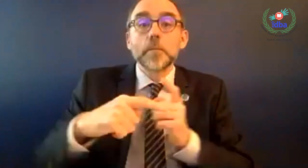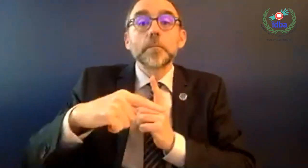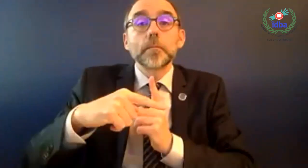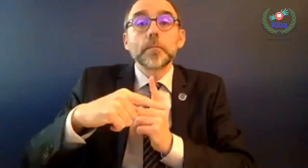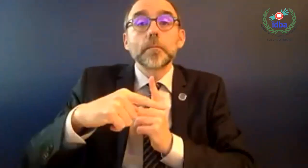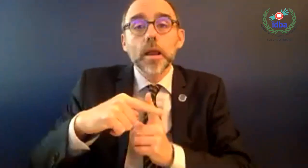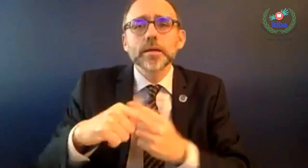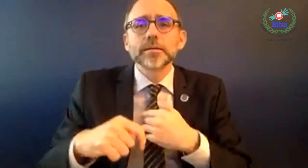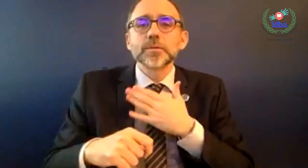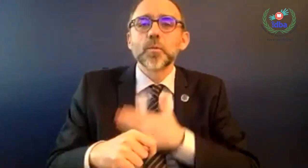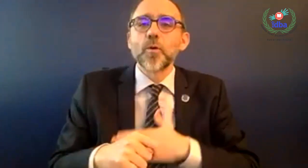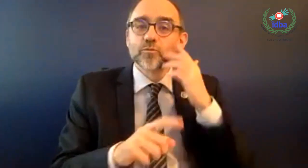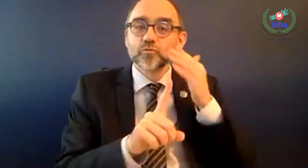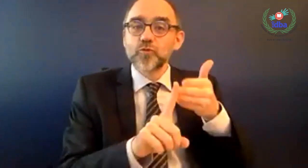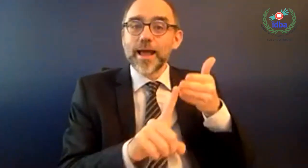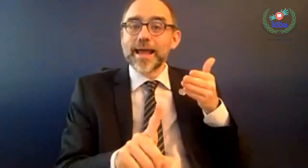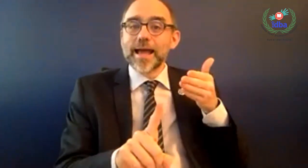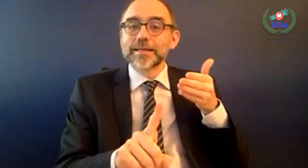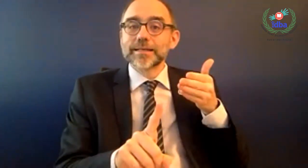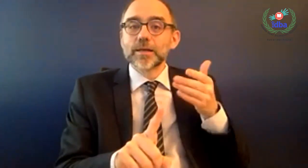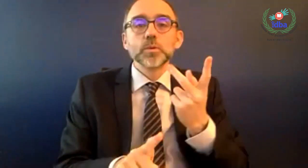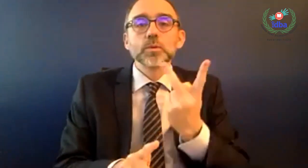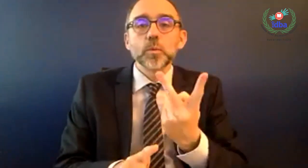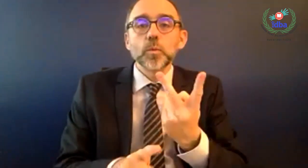IDBA, Indore Deaf Bilingual Academy, and also